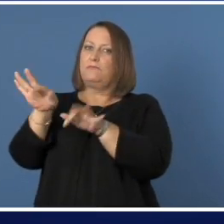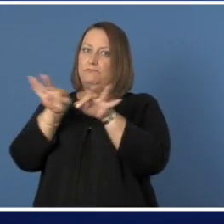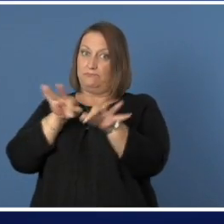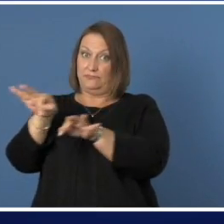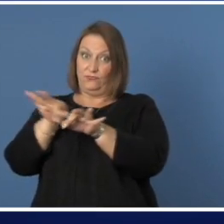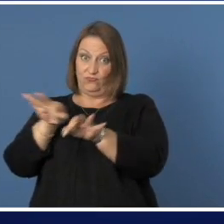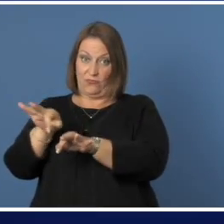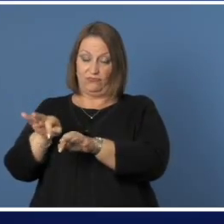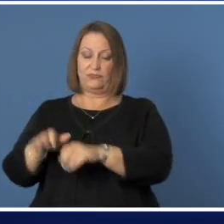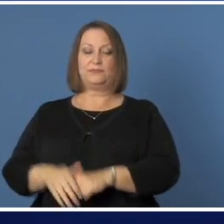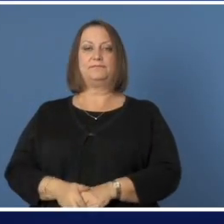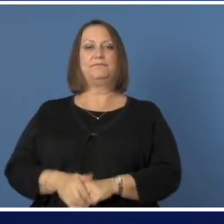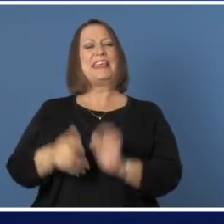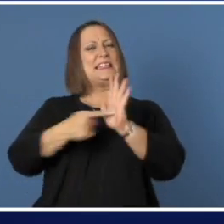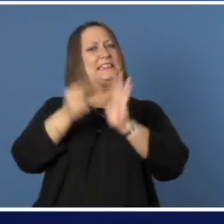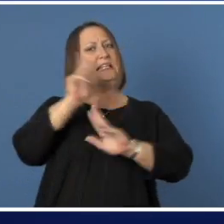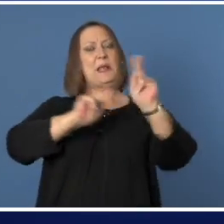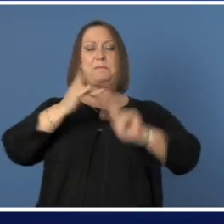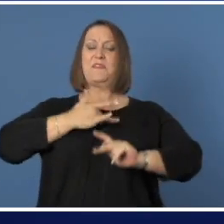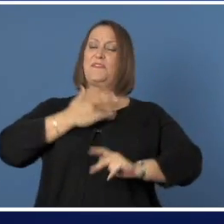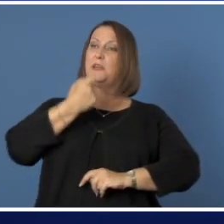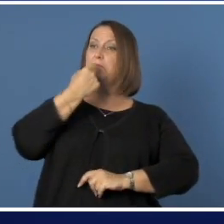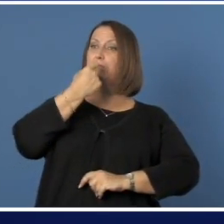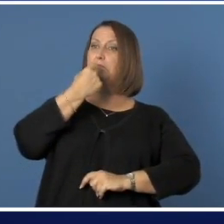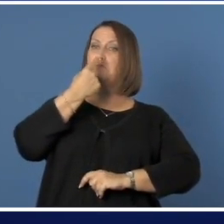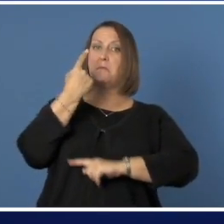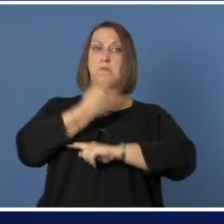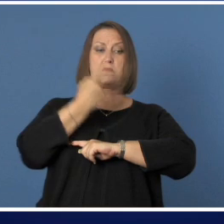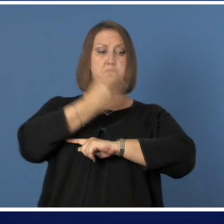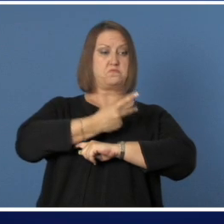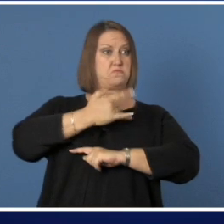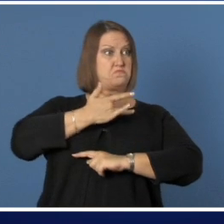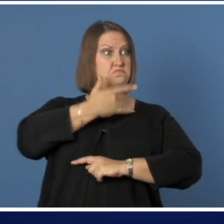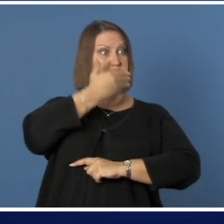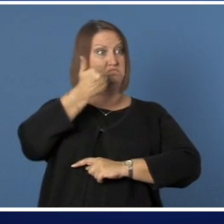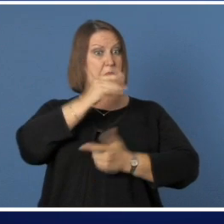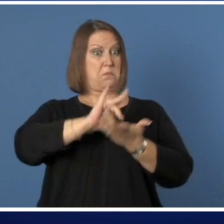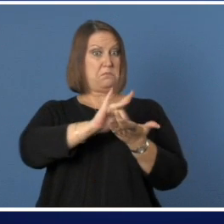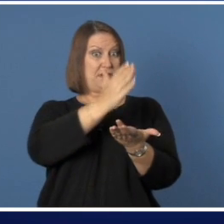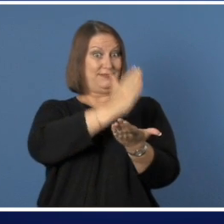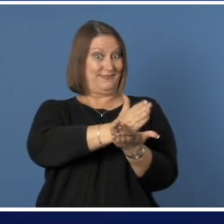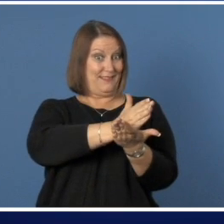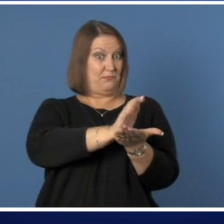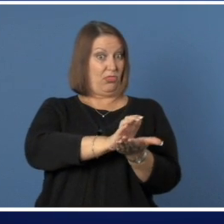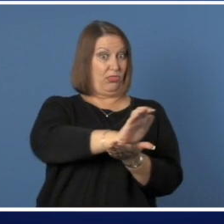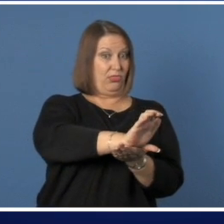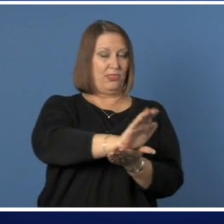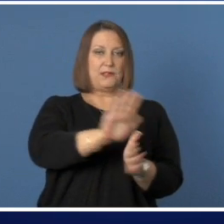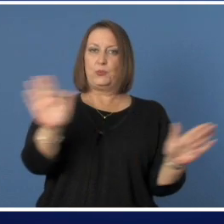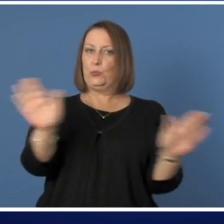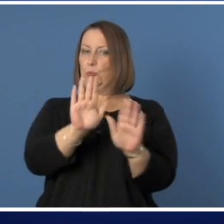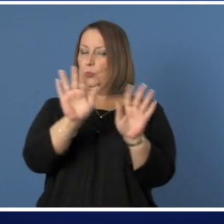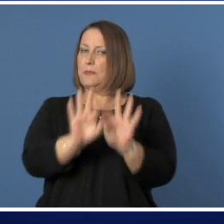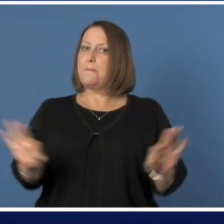as directed Don't stop taking them early because your symptoms have gone away